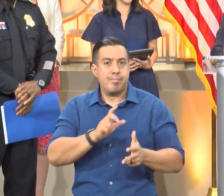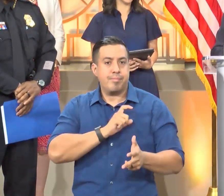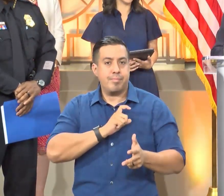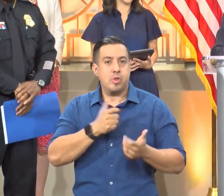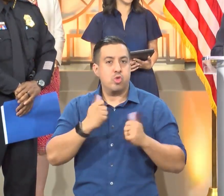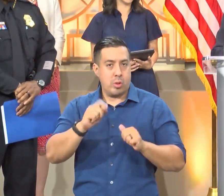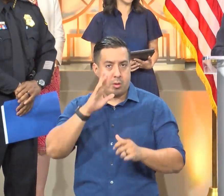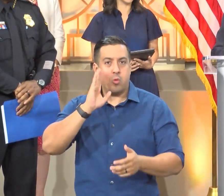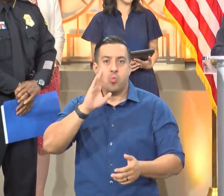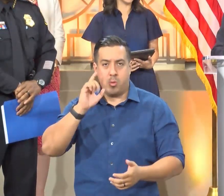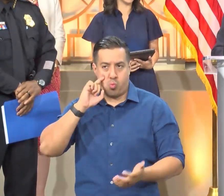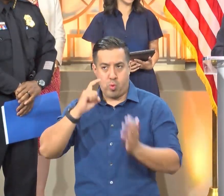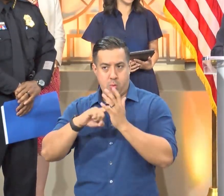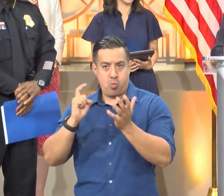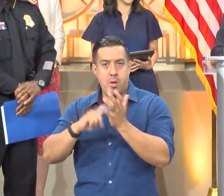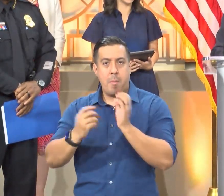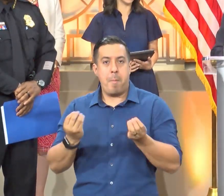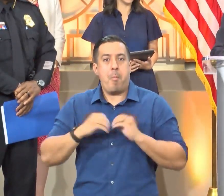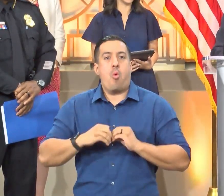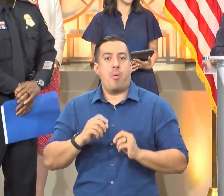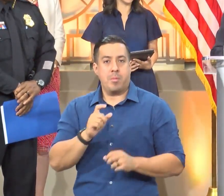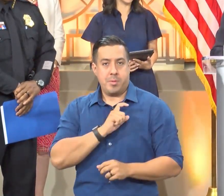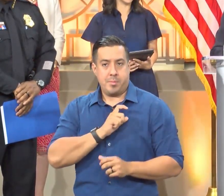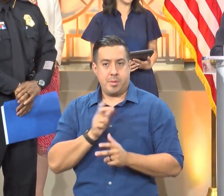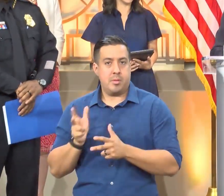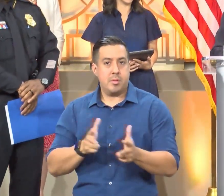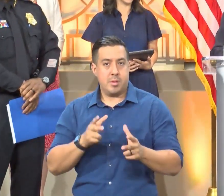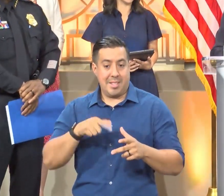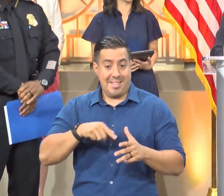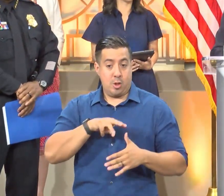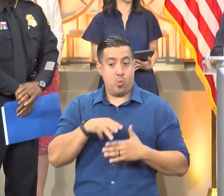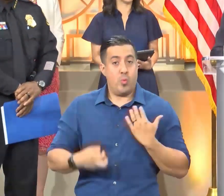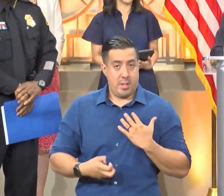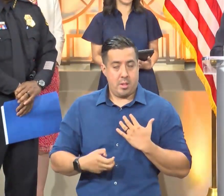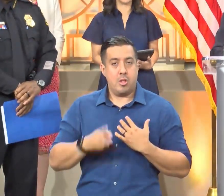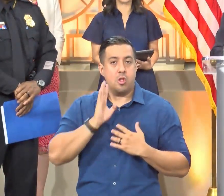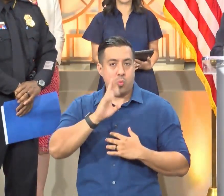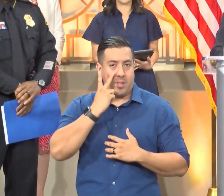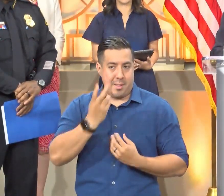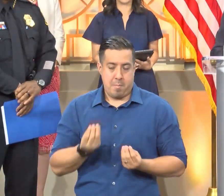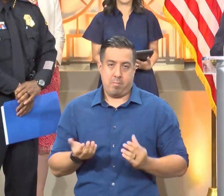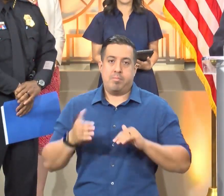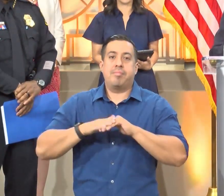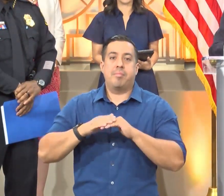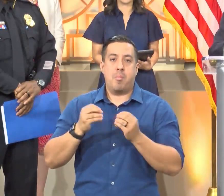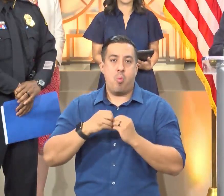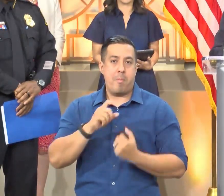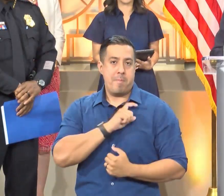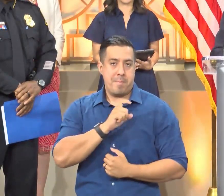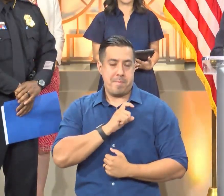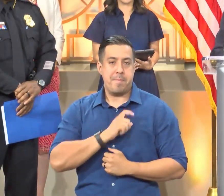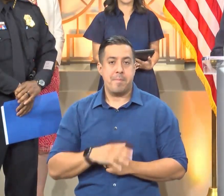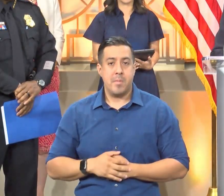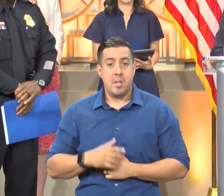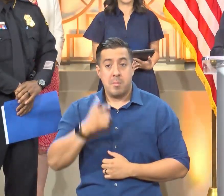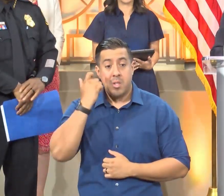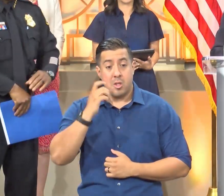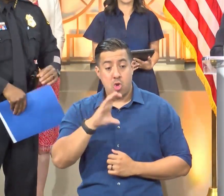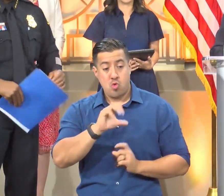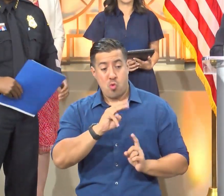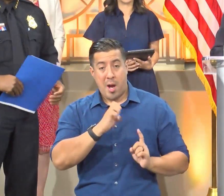there will be even more so of this as we head into this weekend, this extended weekend. Because of the rise in